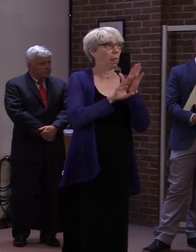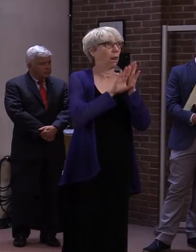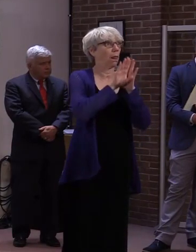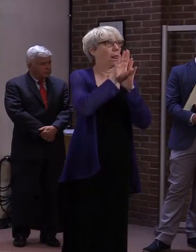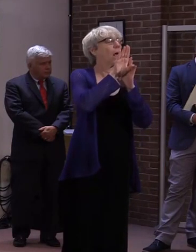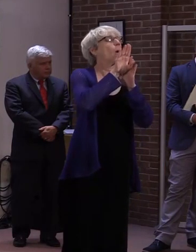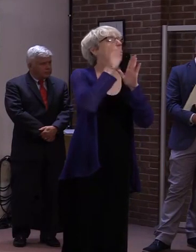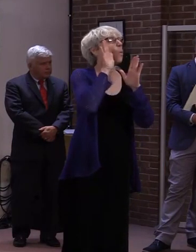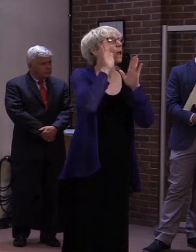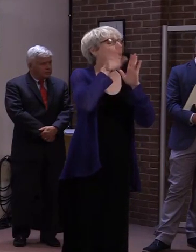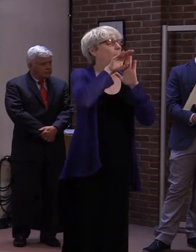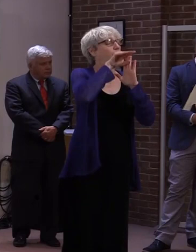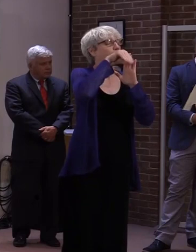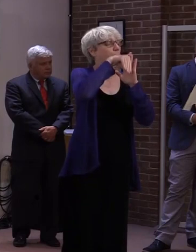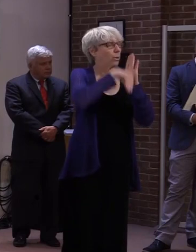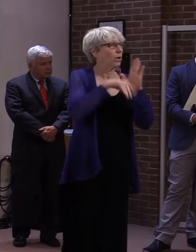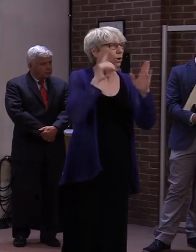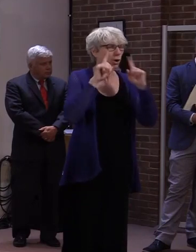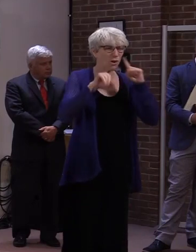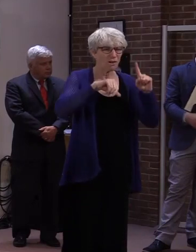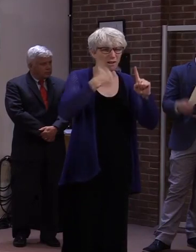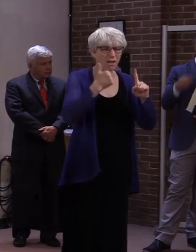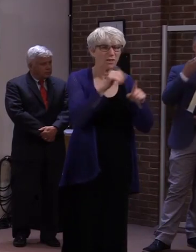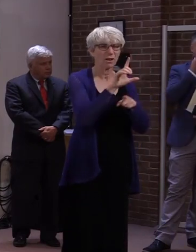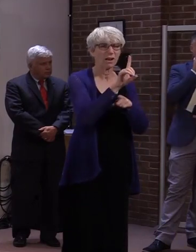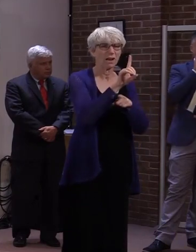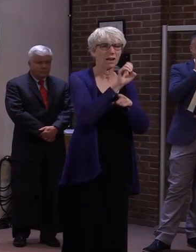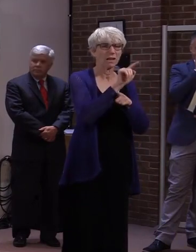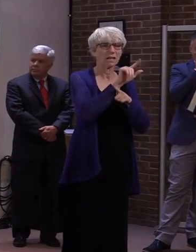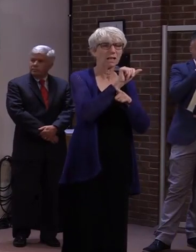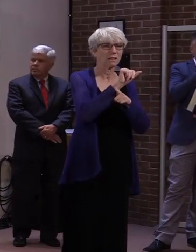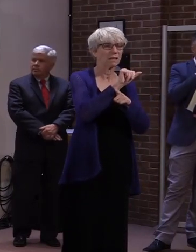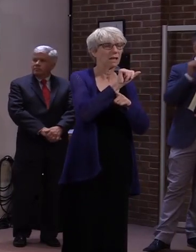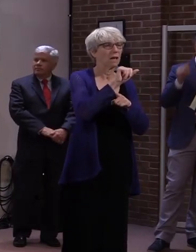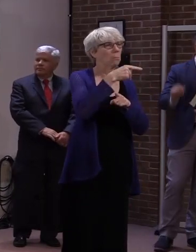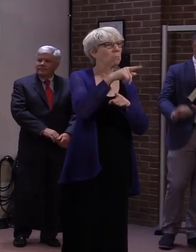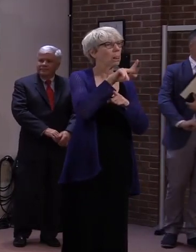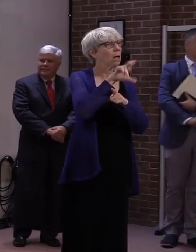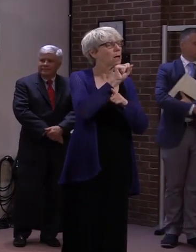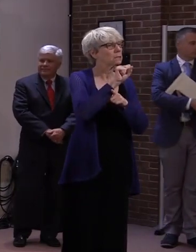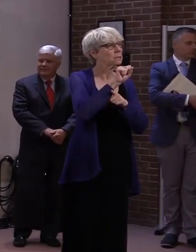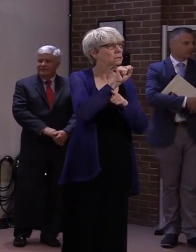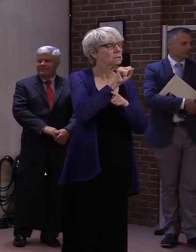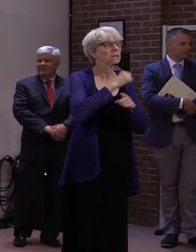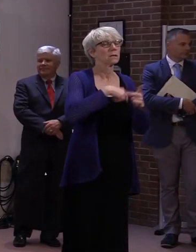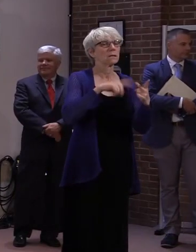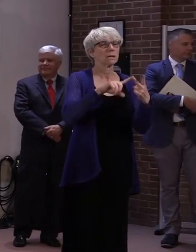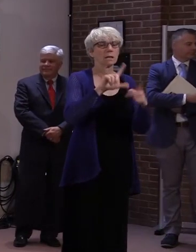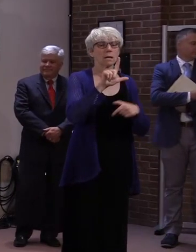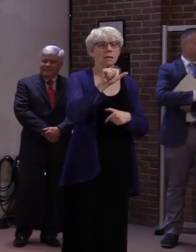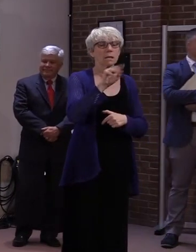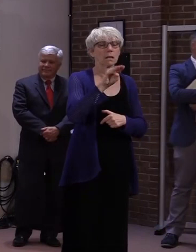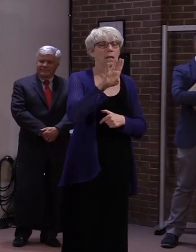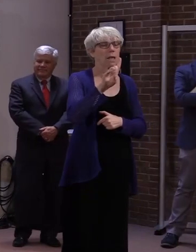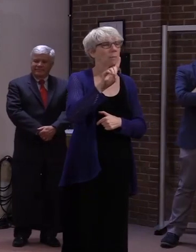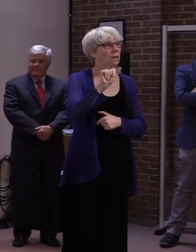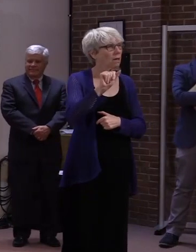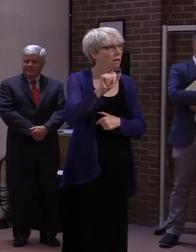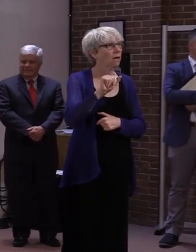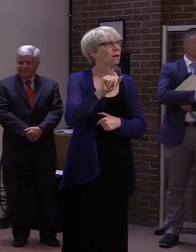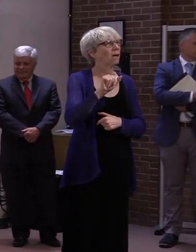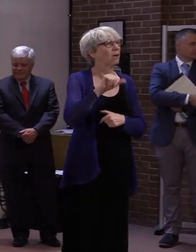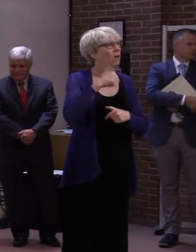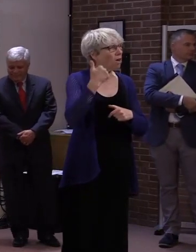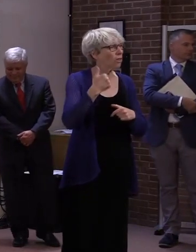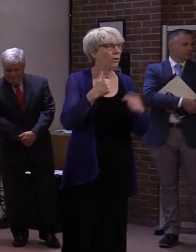variant delta plus variant over korea i just wonder if you could shed some light as to how solid